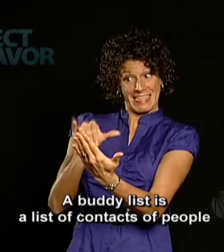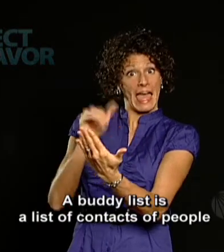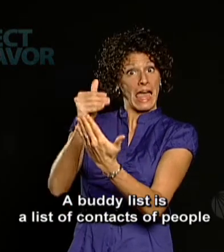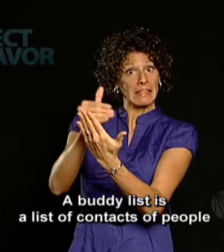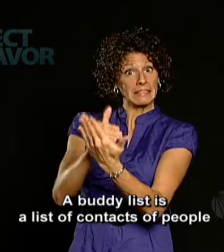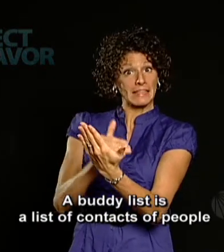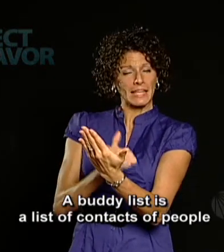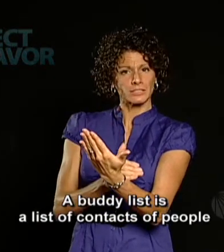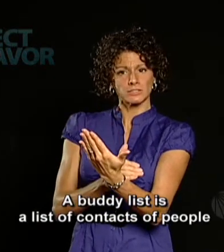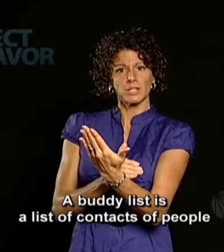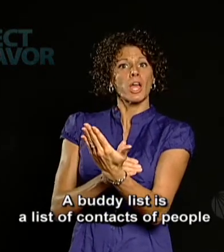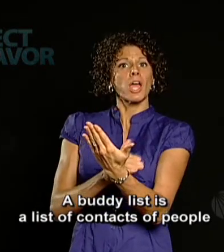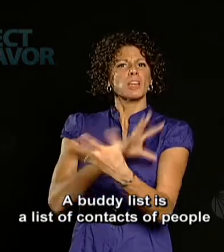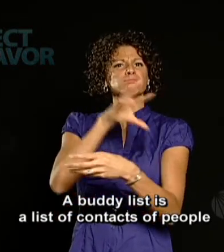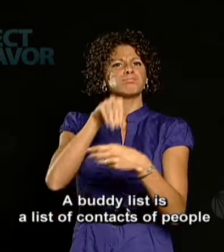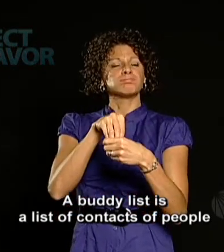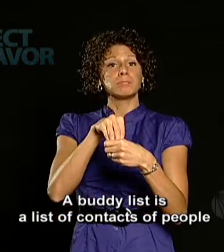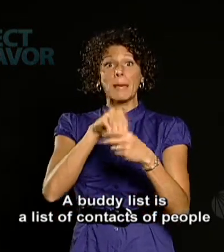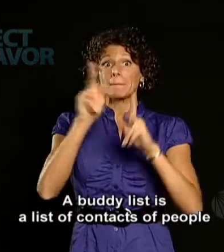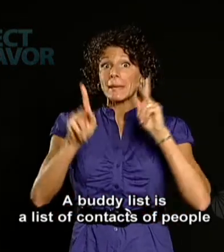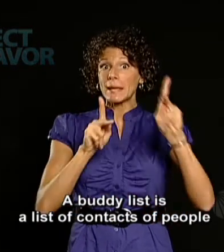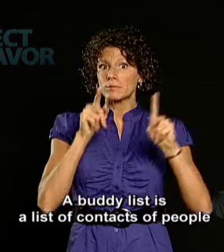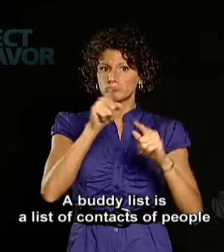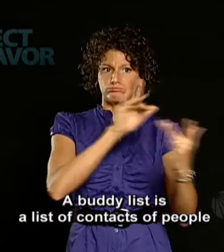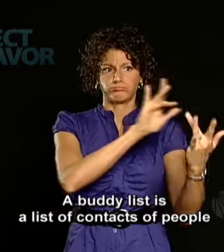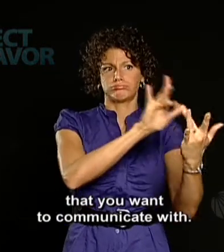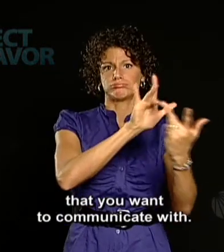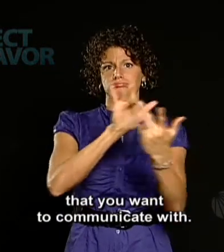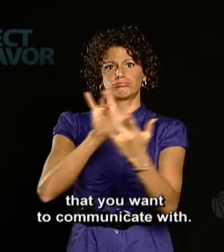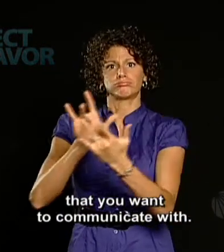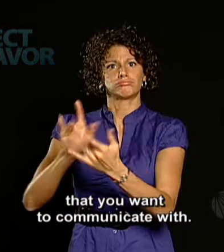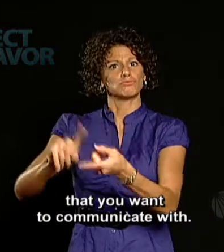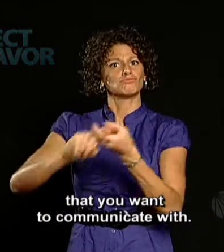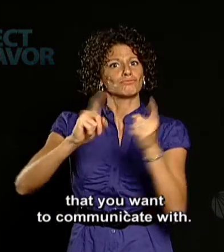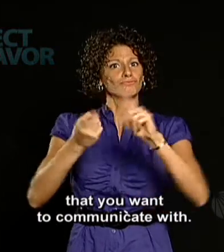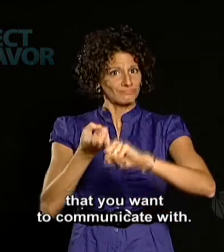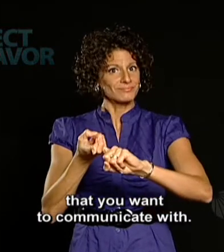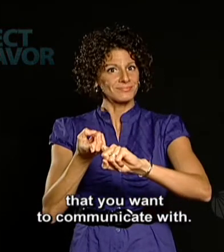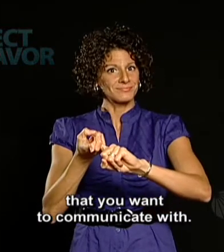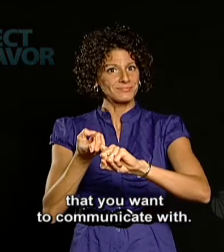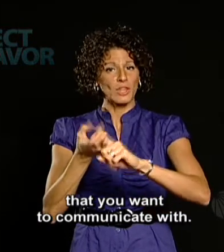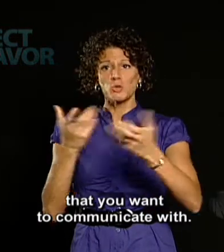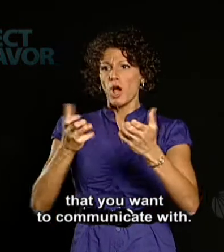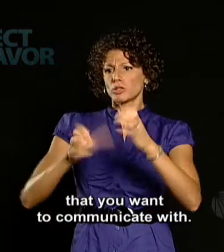A buddy list is a list of contacts of people that you want to communicate with.